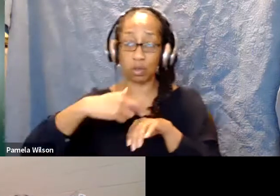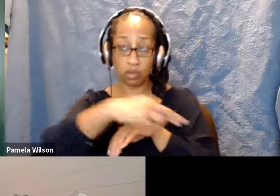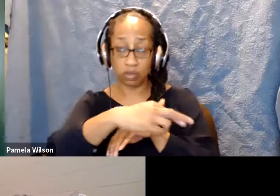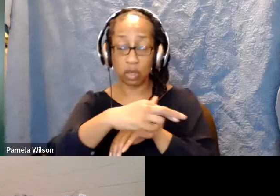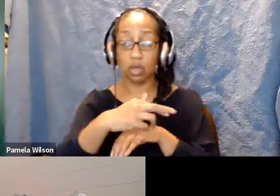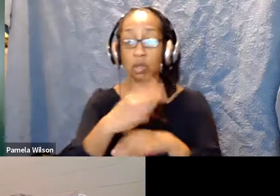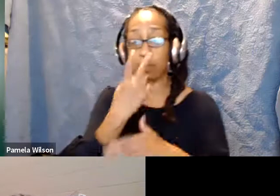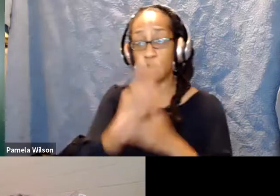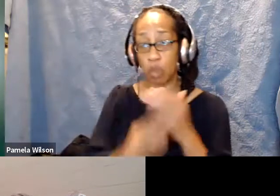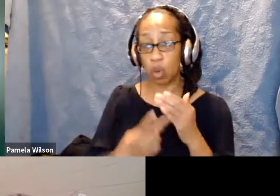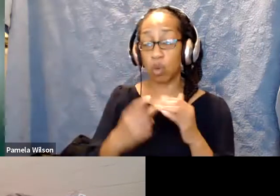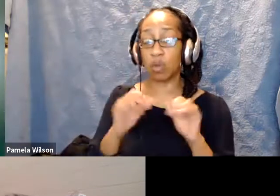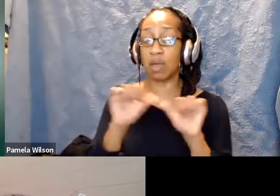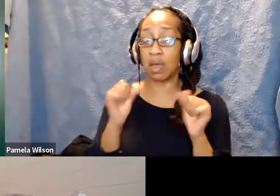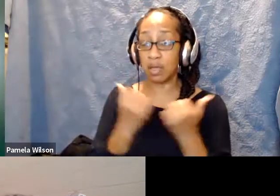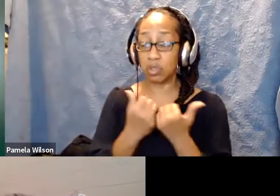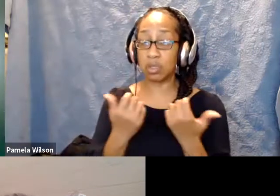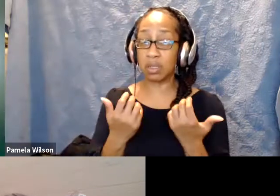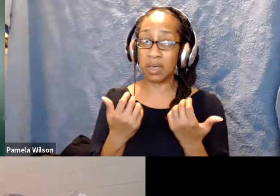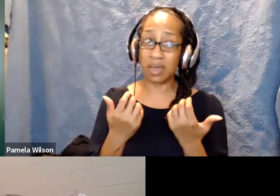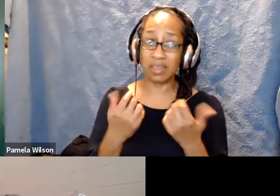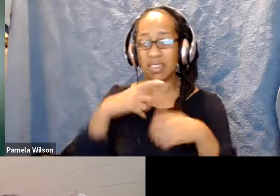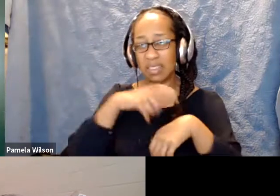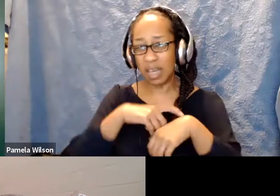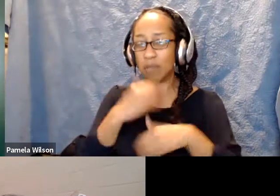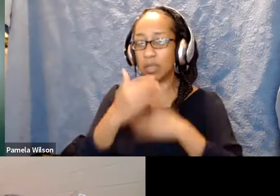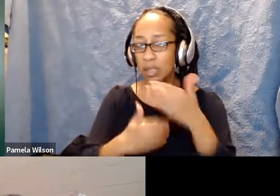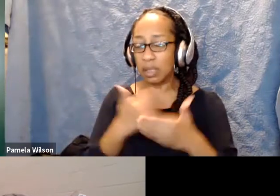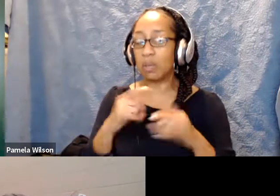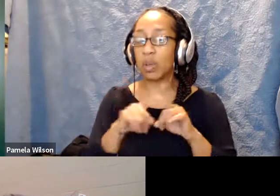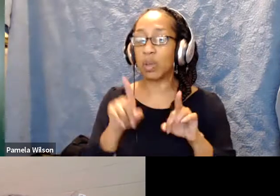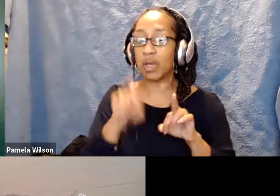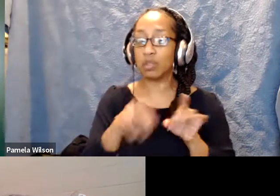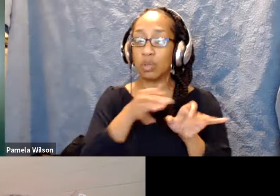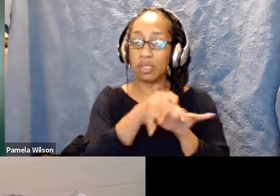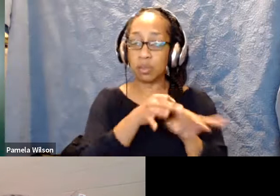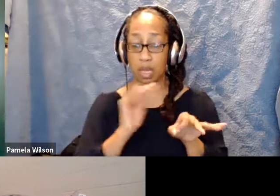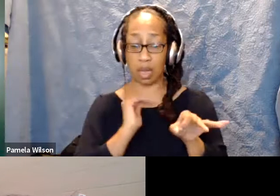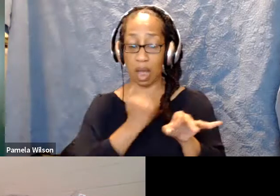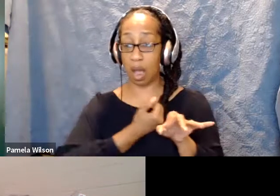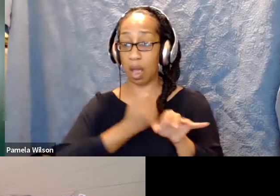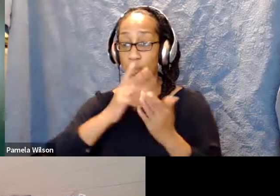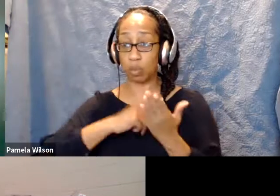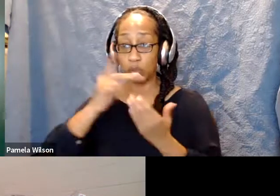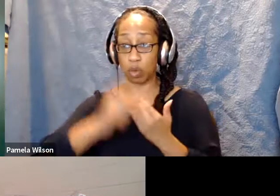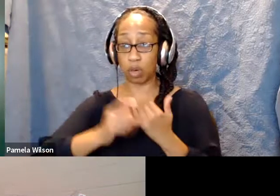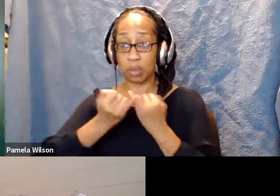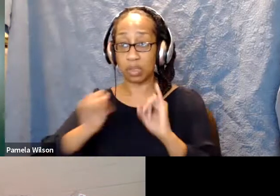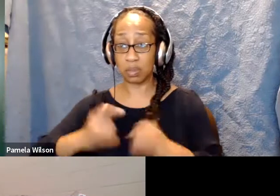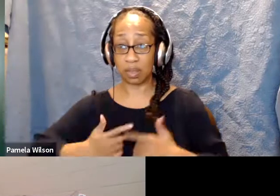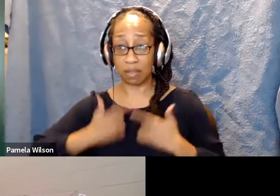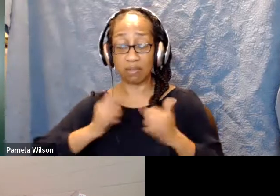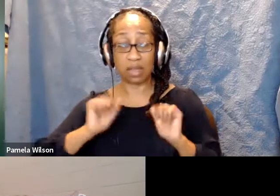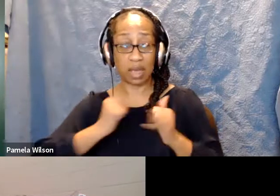really just explaining to them what our program is and how it can further assist their consumers in reaching their